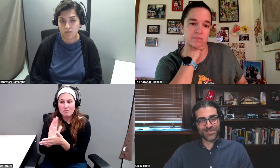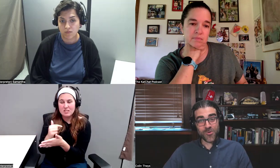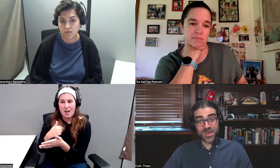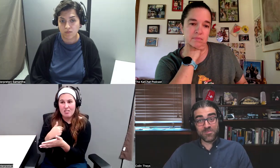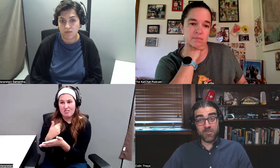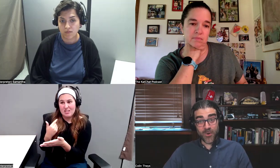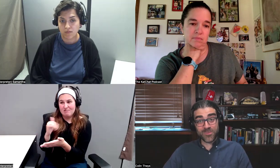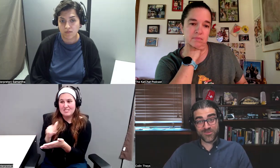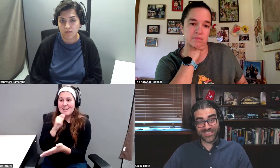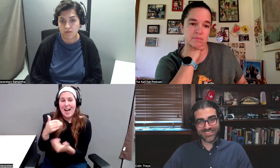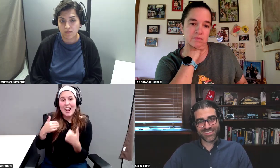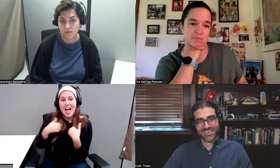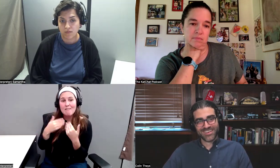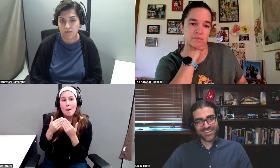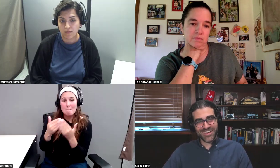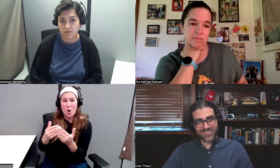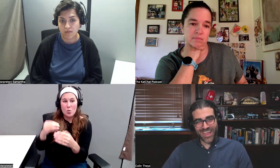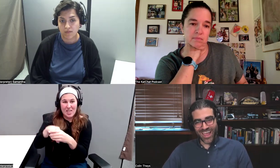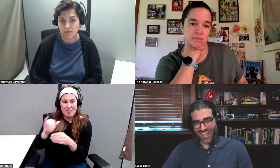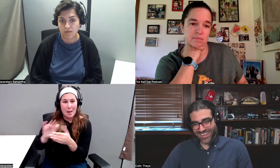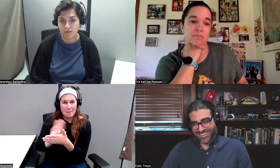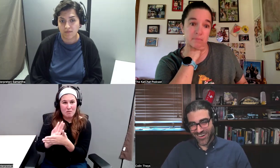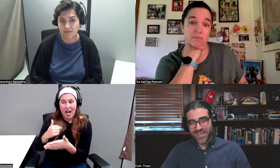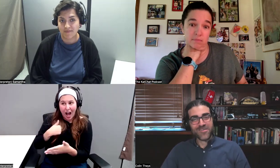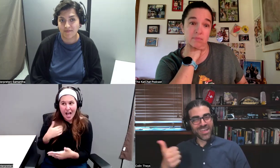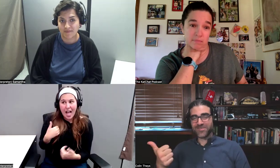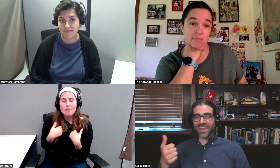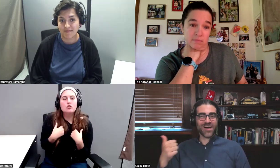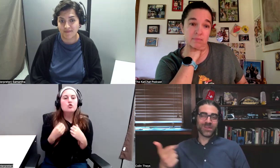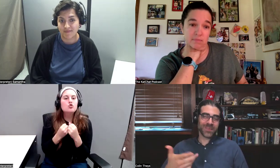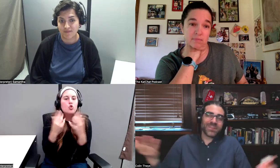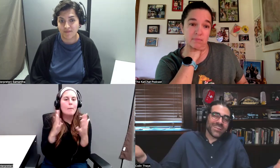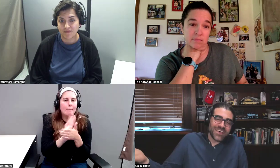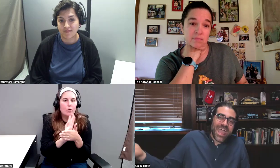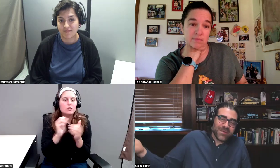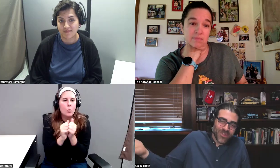like, I do so many boat movies. And so guess what I got?